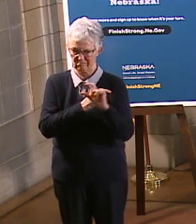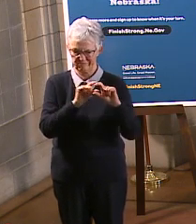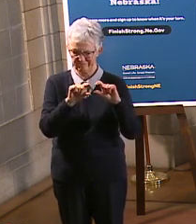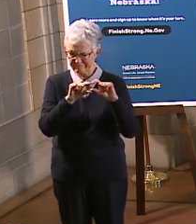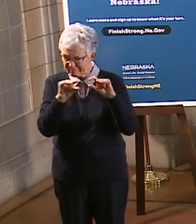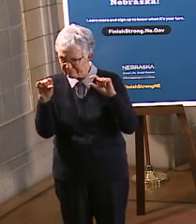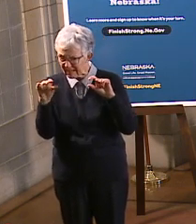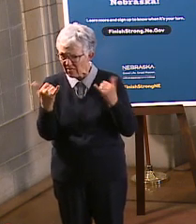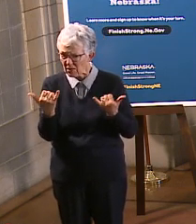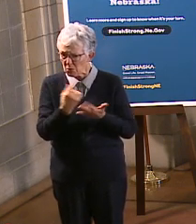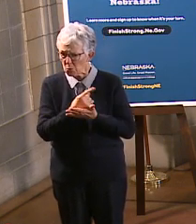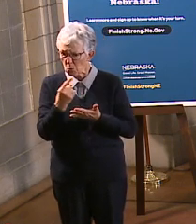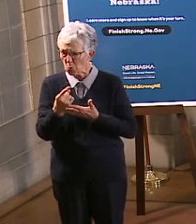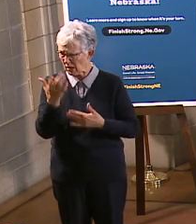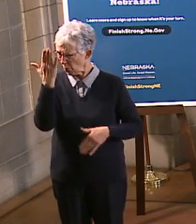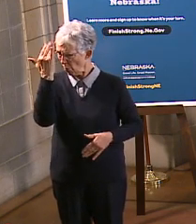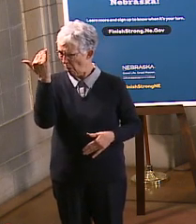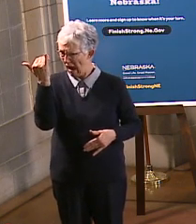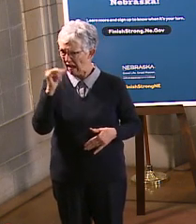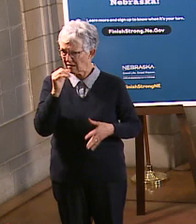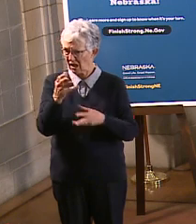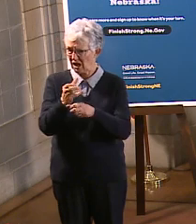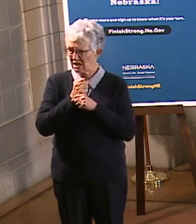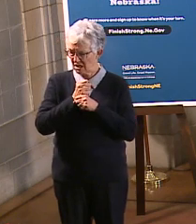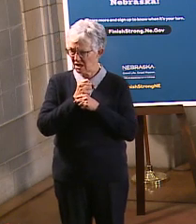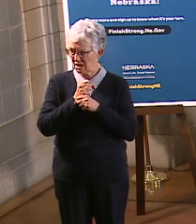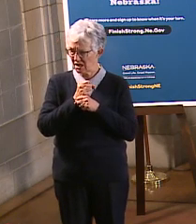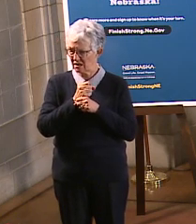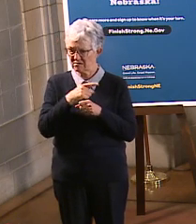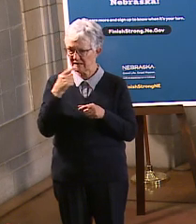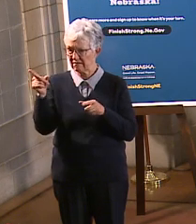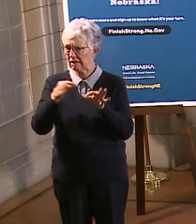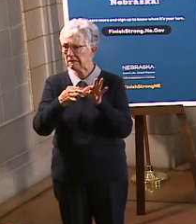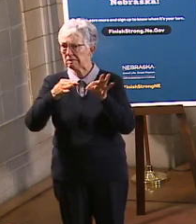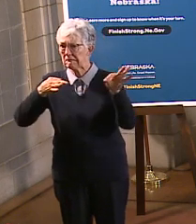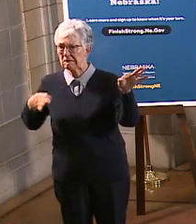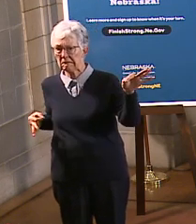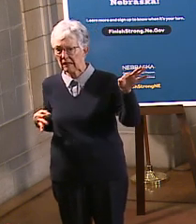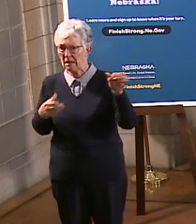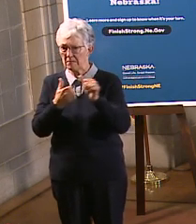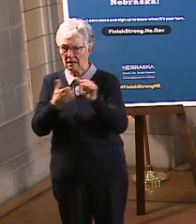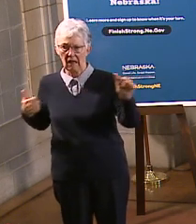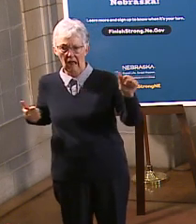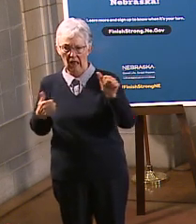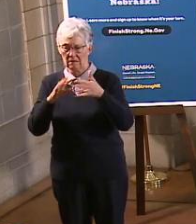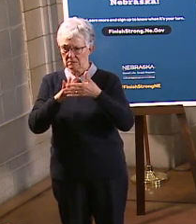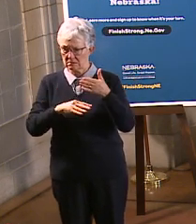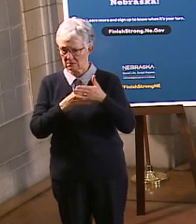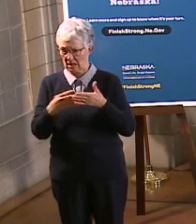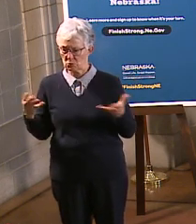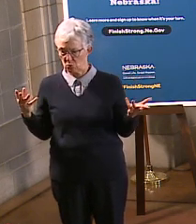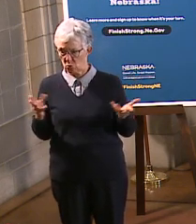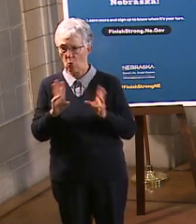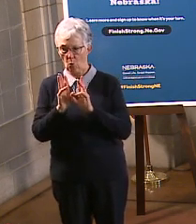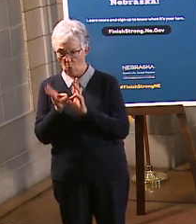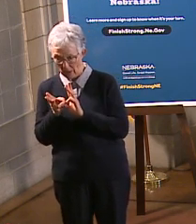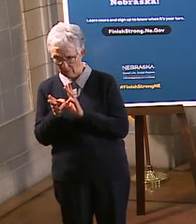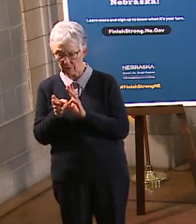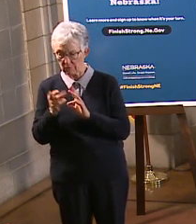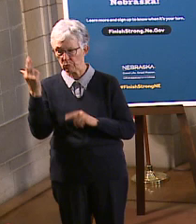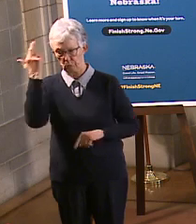is to blame for the delay, and whether was the reason that those vaccines were delayed? We have